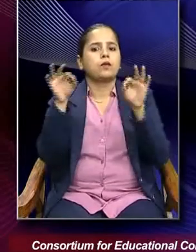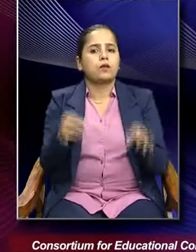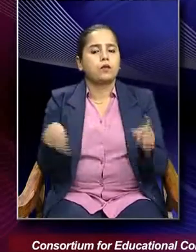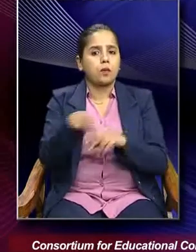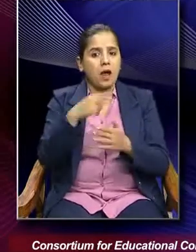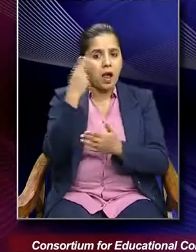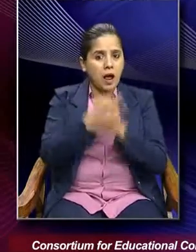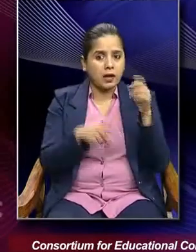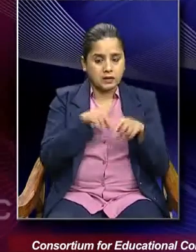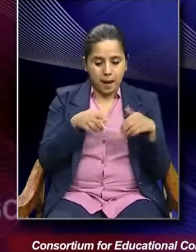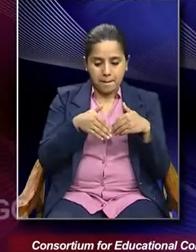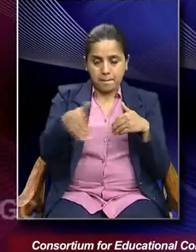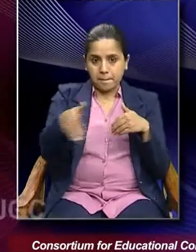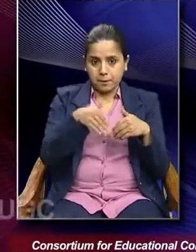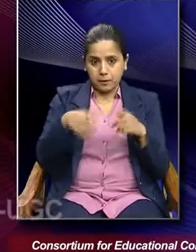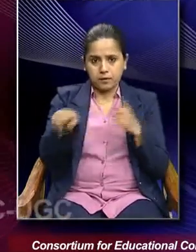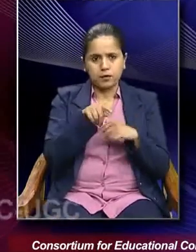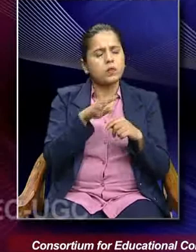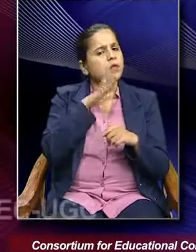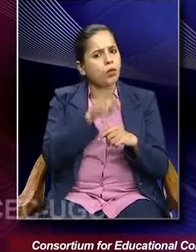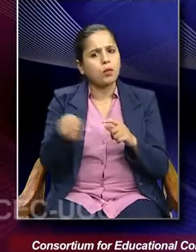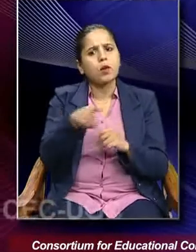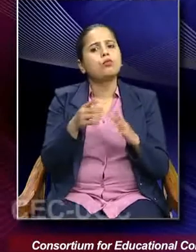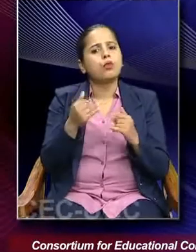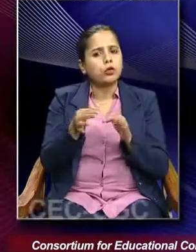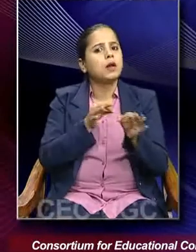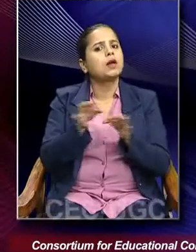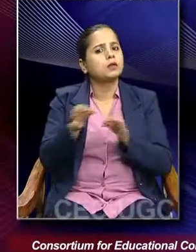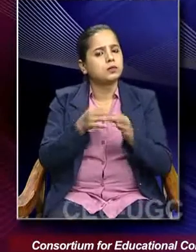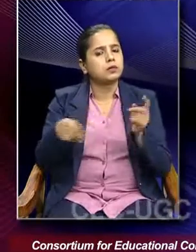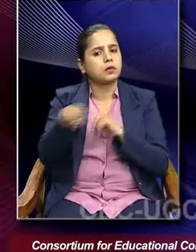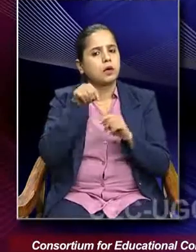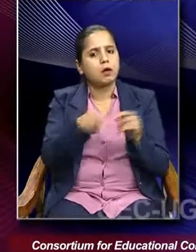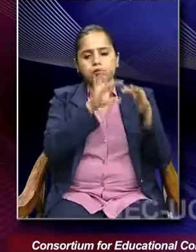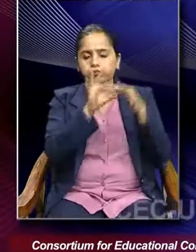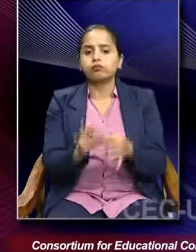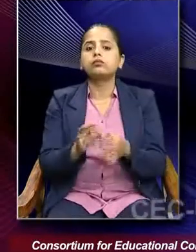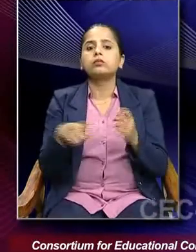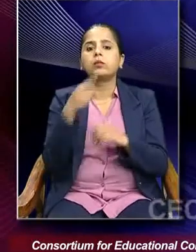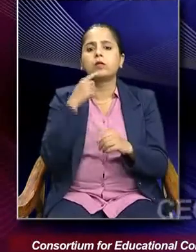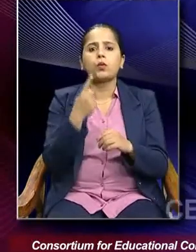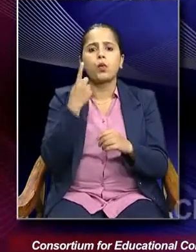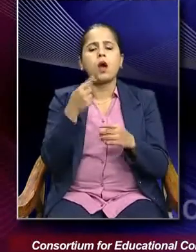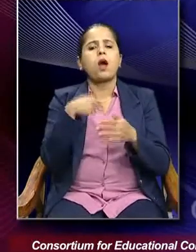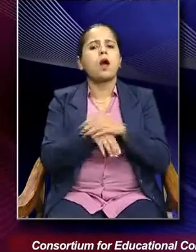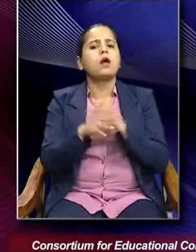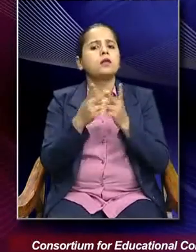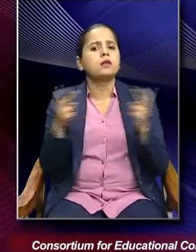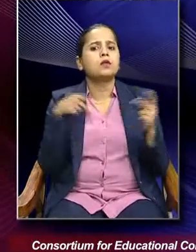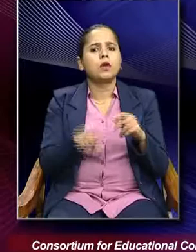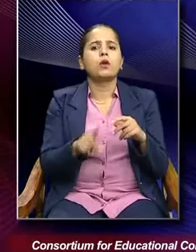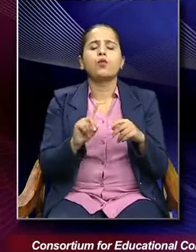this period definitely can be described as belonging to one of the world's